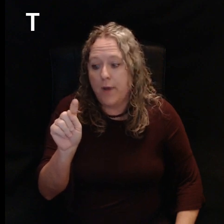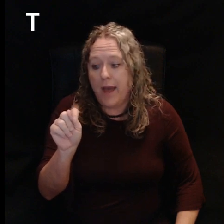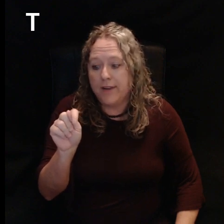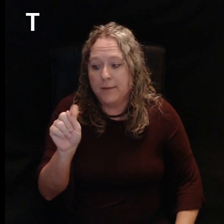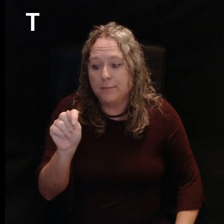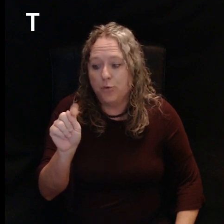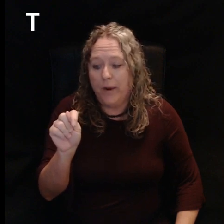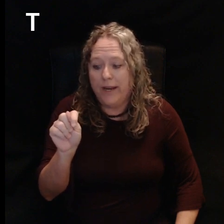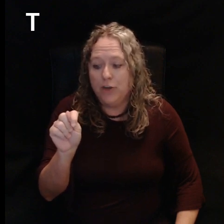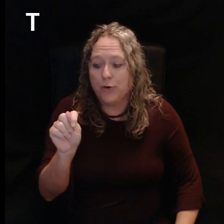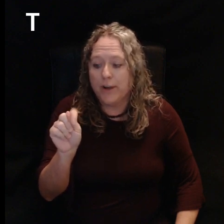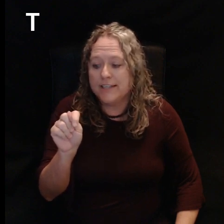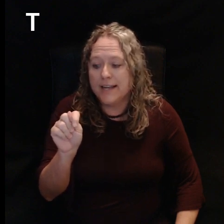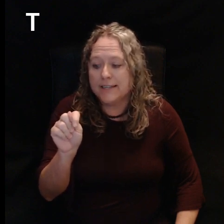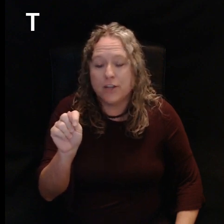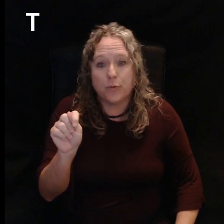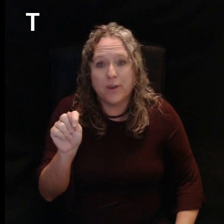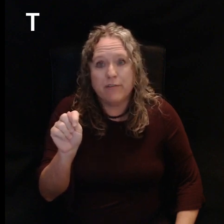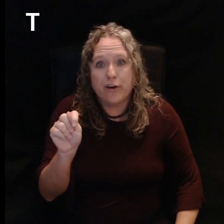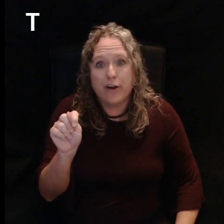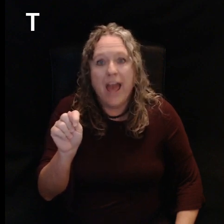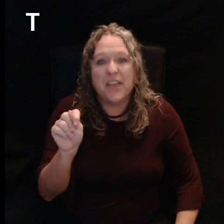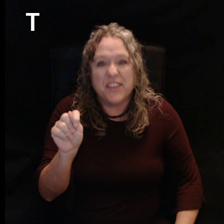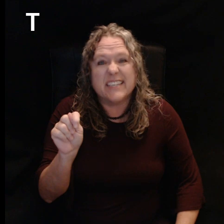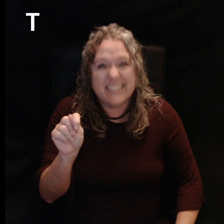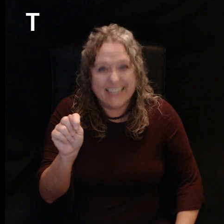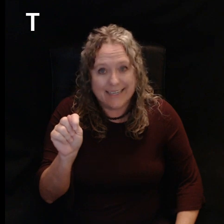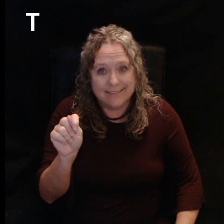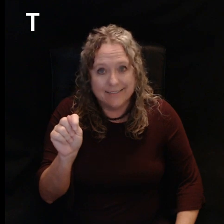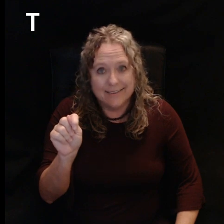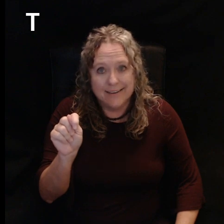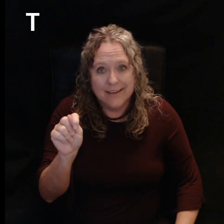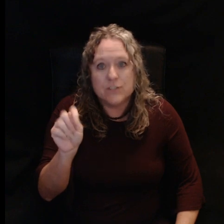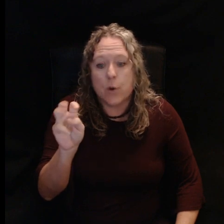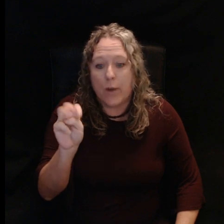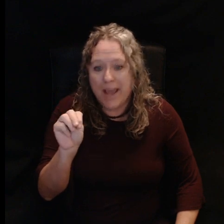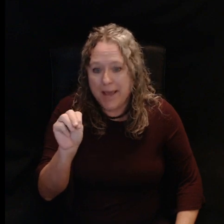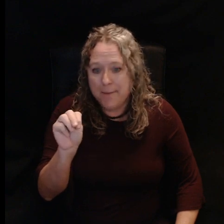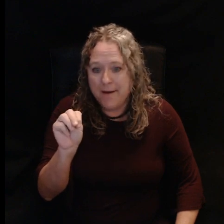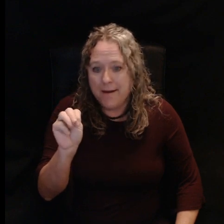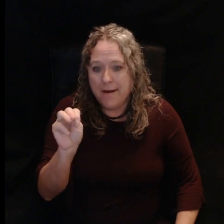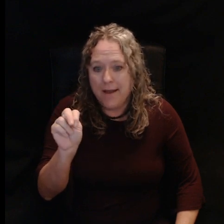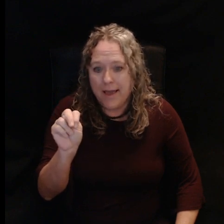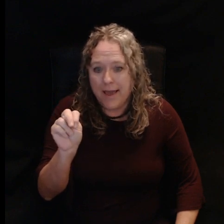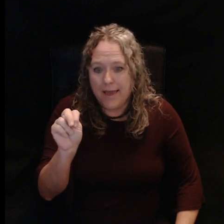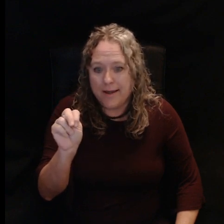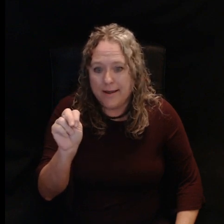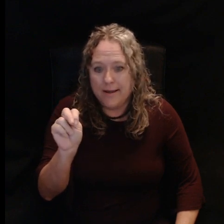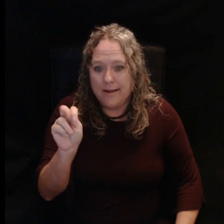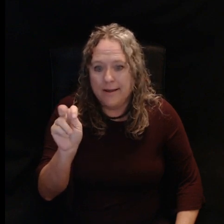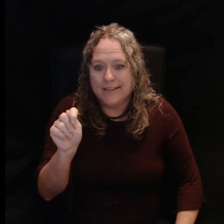have it in between your index and your ring finger, and that's a T. So M, N,